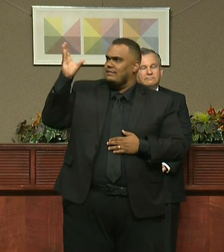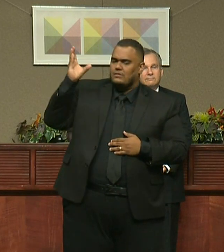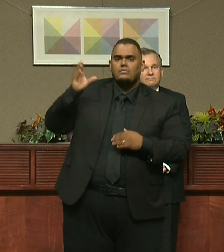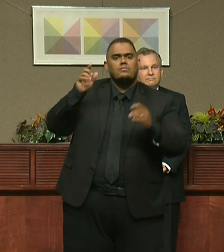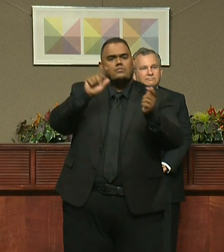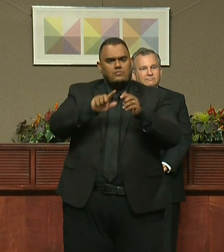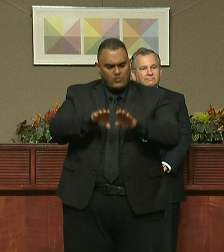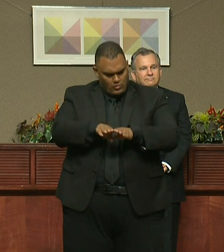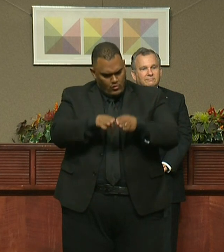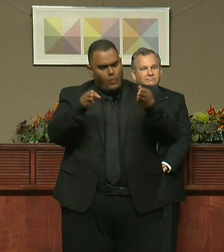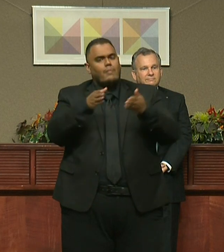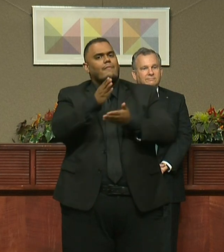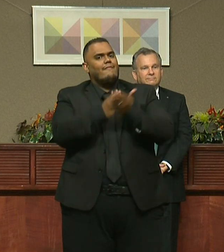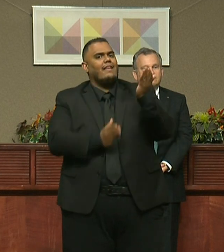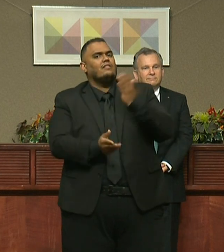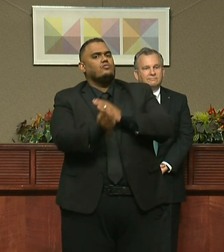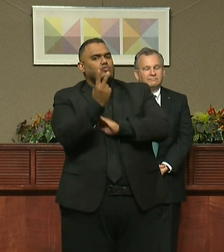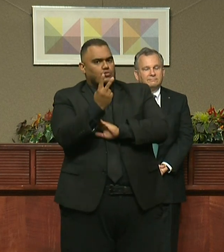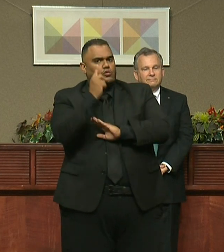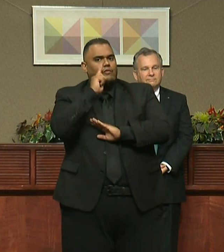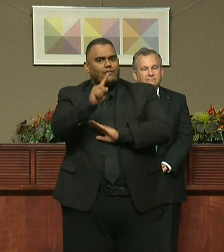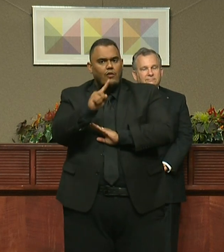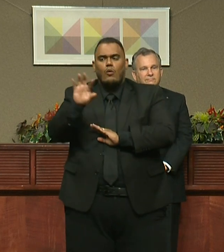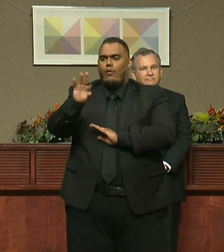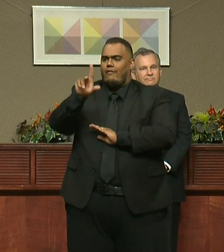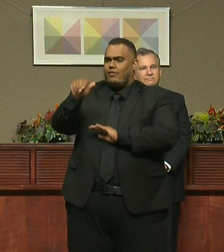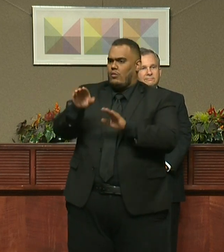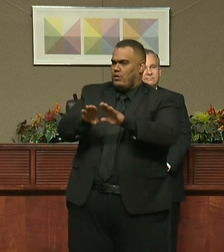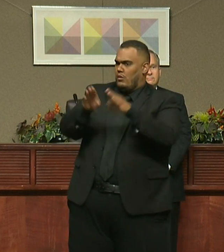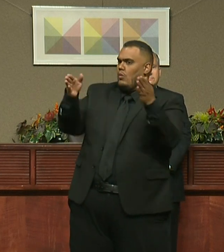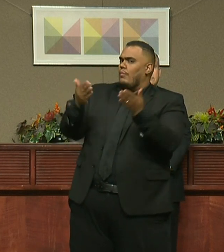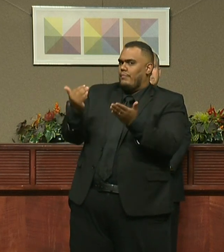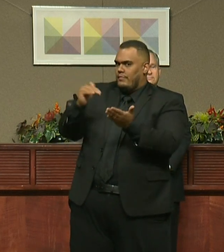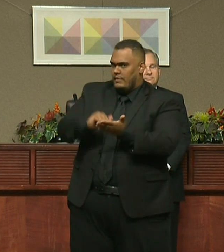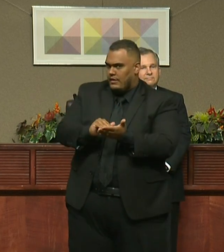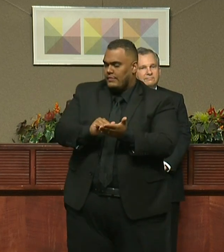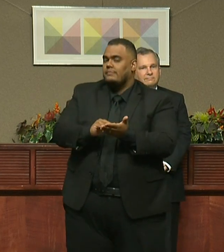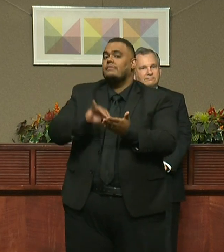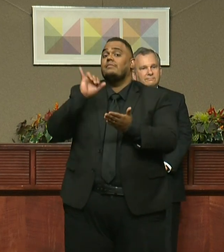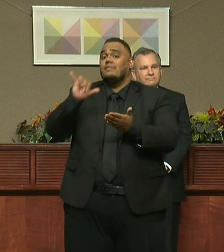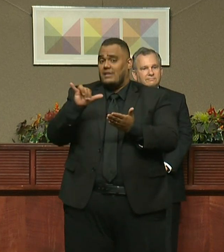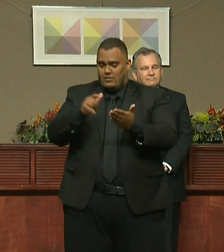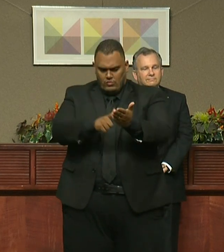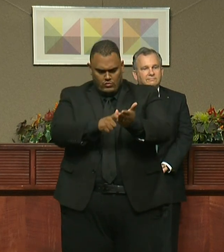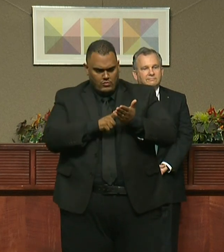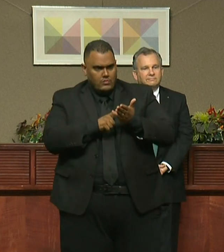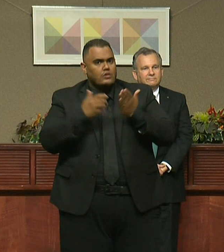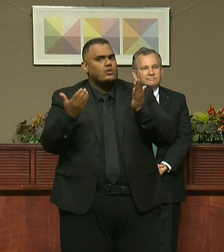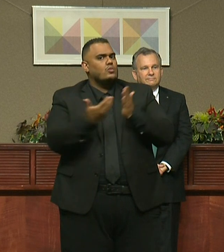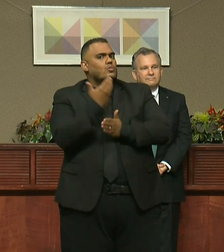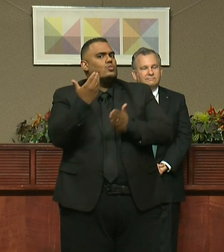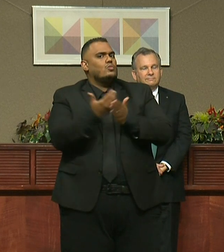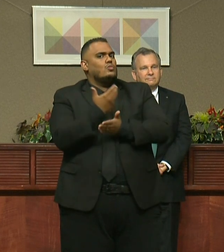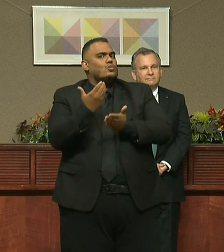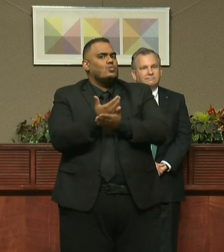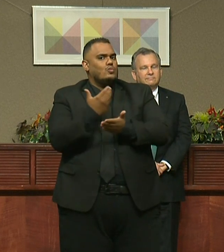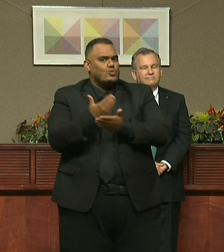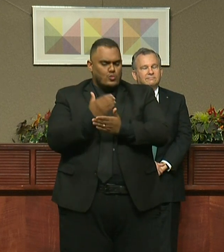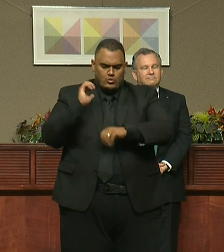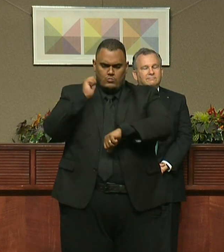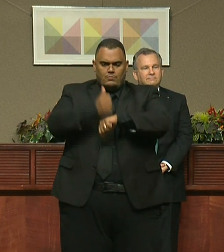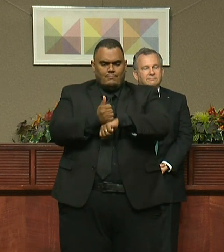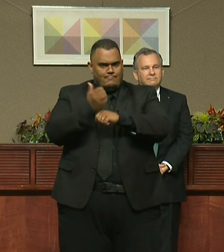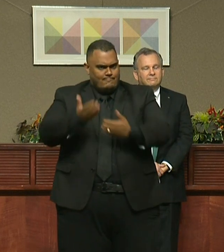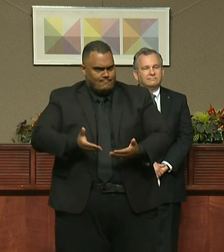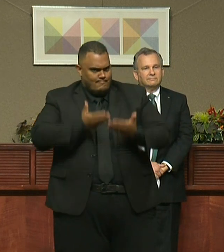the reopening of Florida. And with that, there were new guidelines that were put in place. But